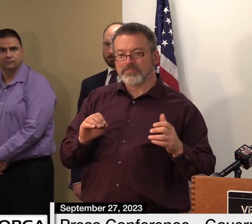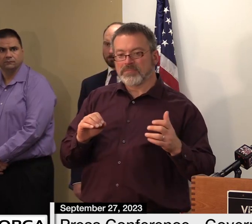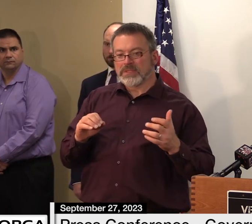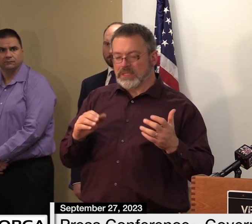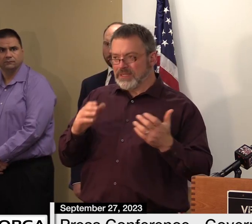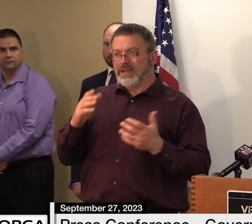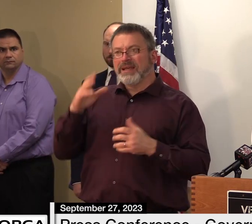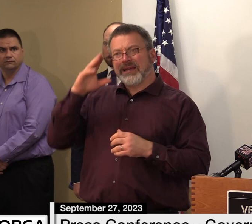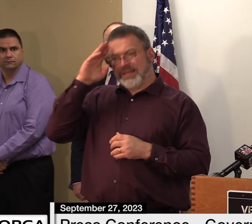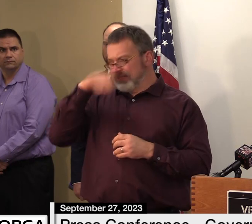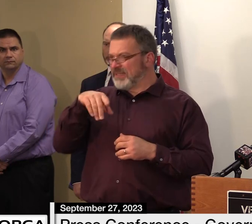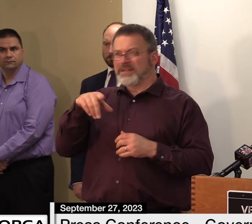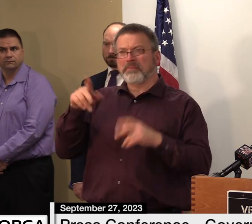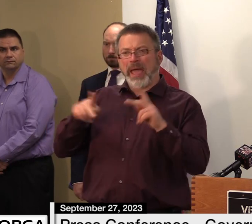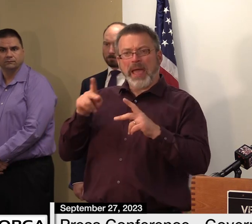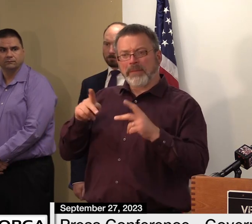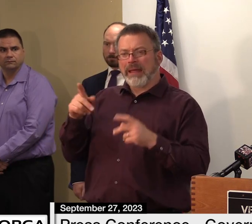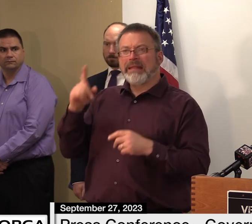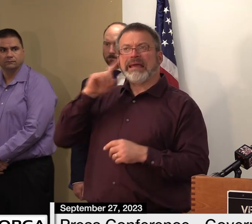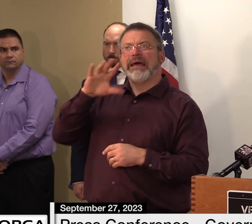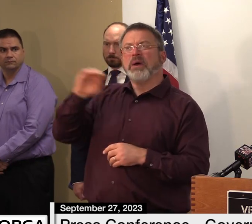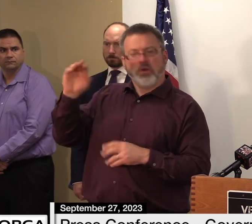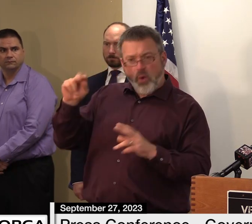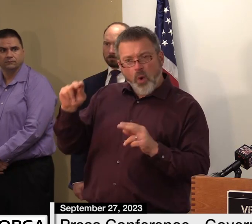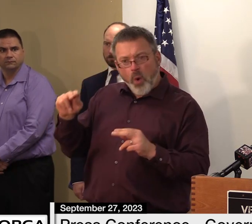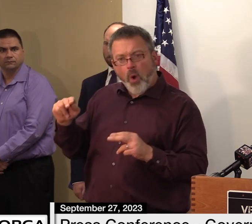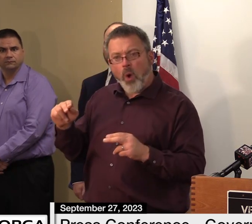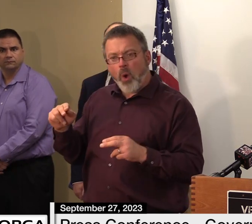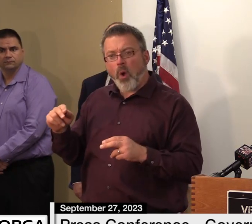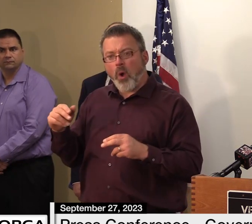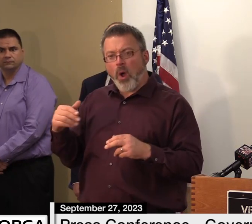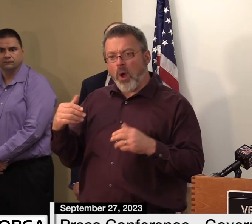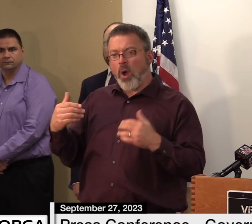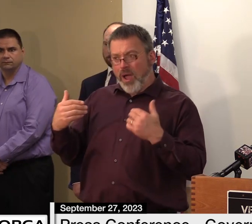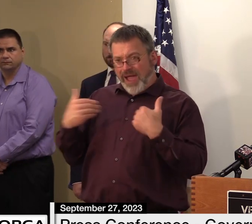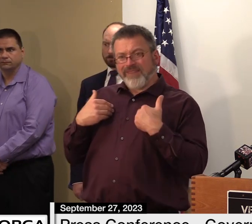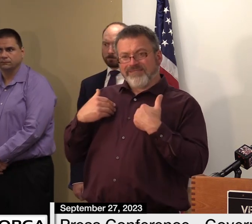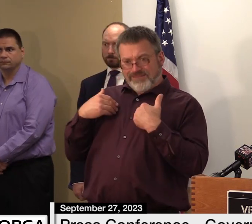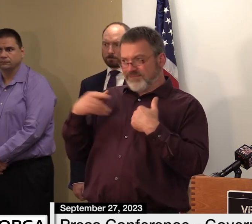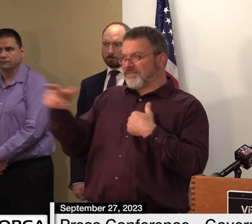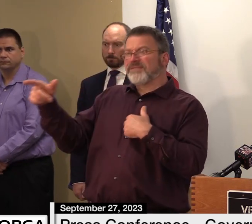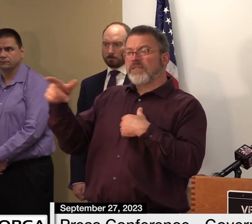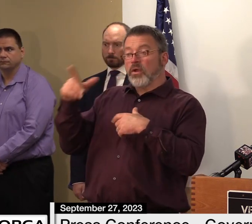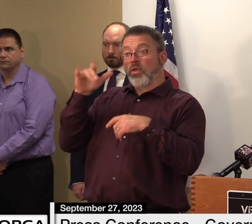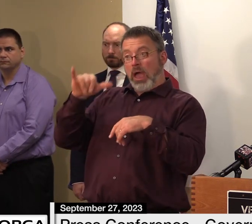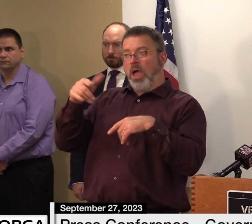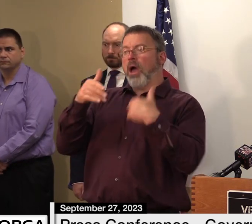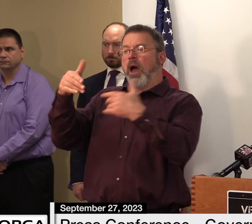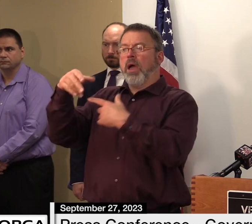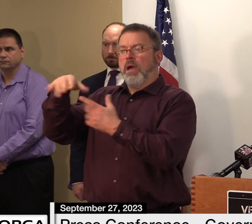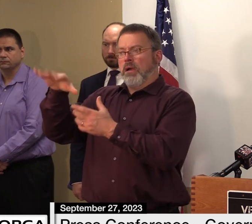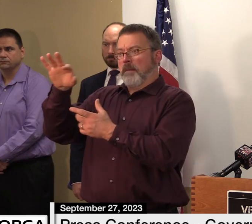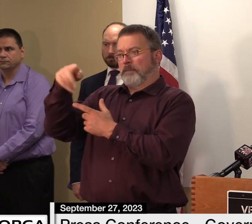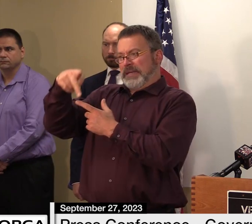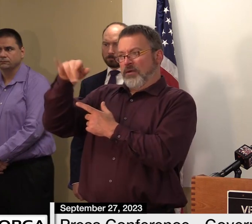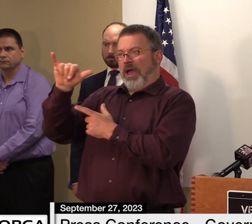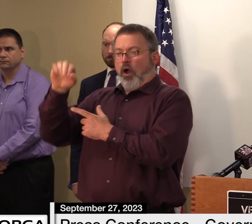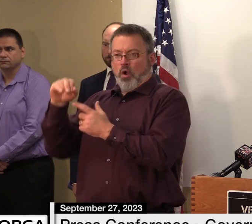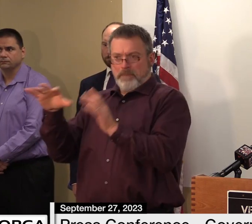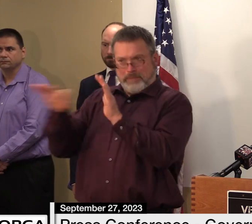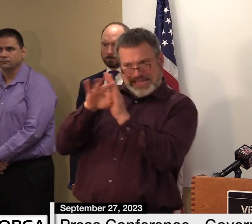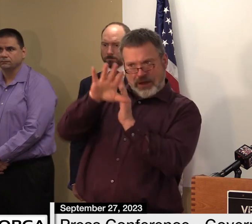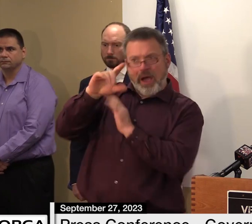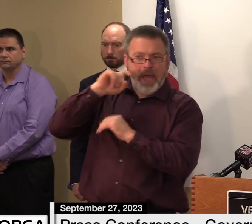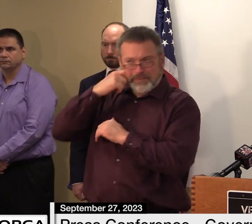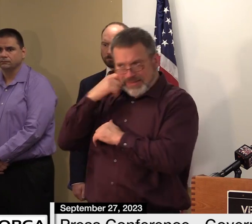for the most part, there are apples for pick-your-own operations. Same with pumpkins. And many of these farms have